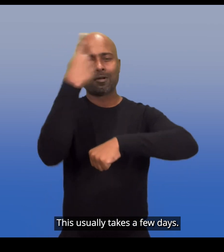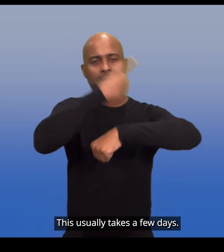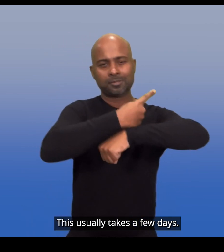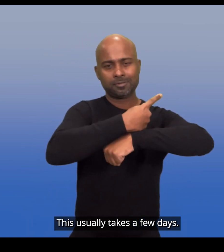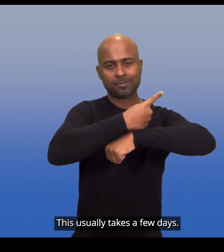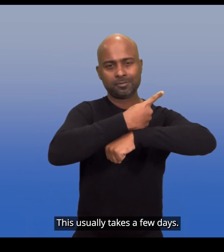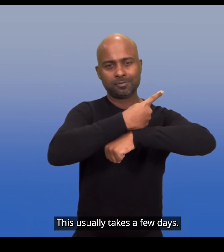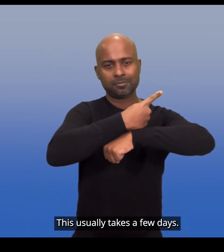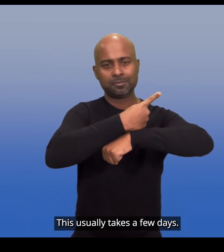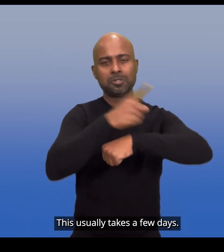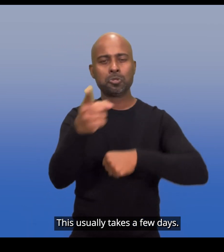few days.